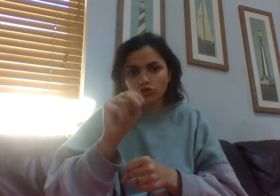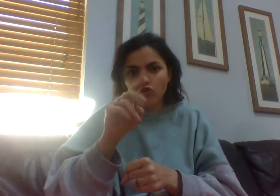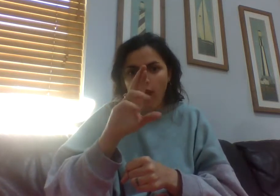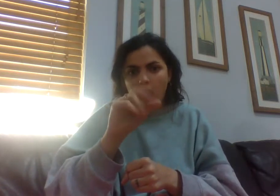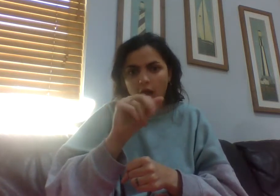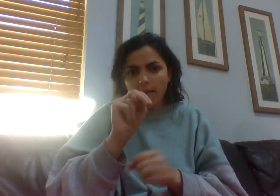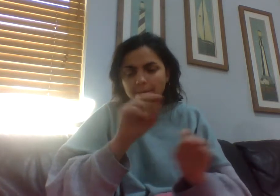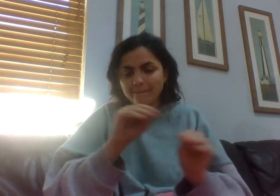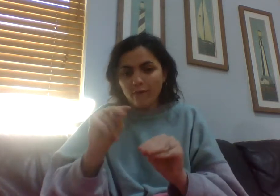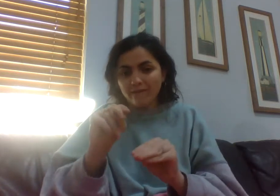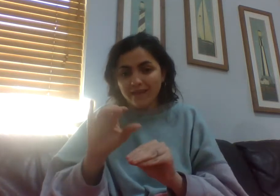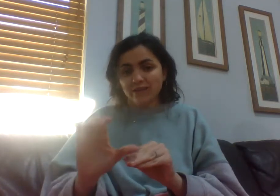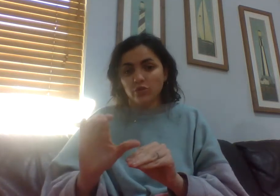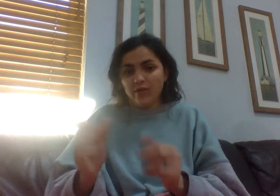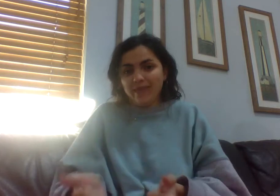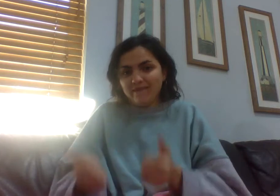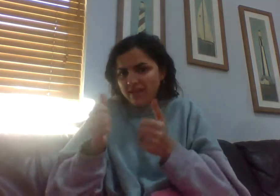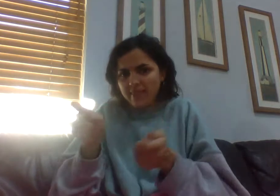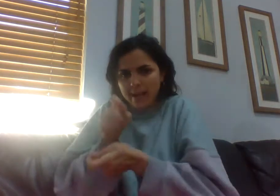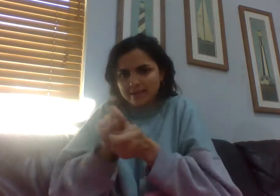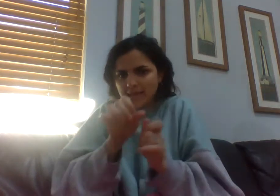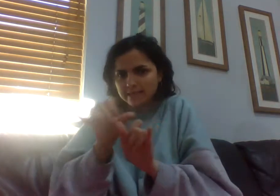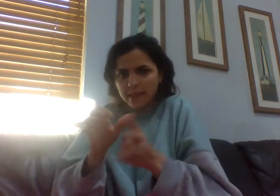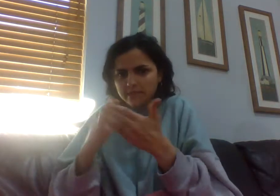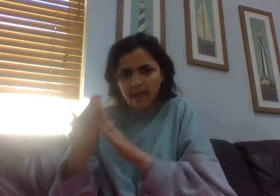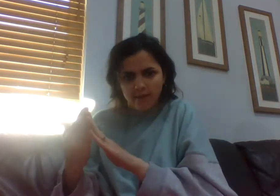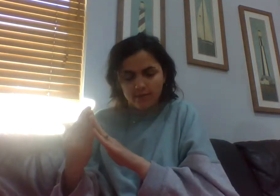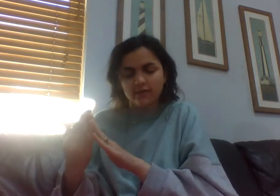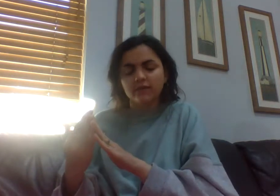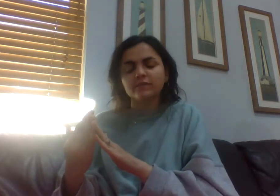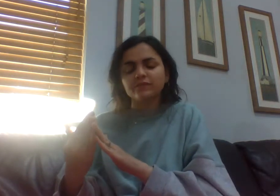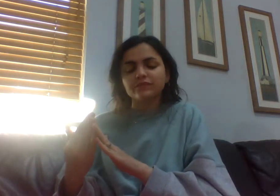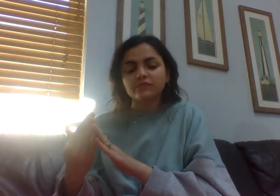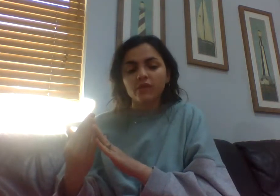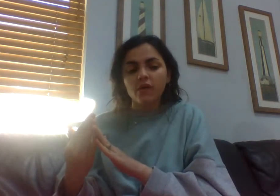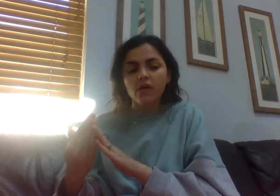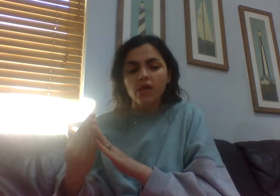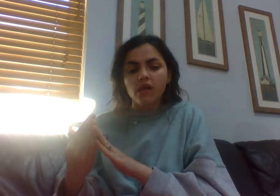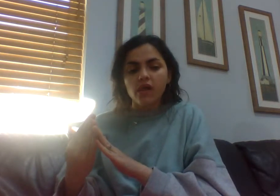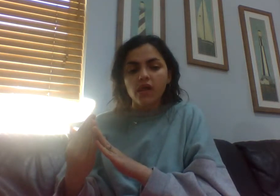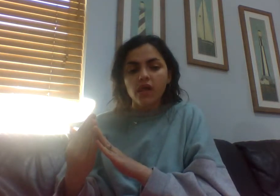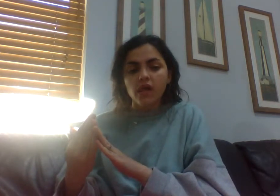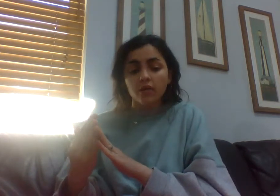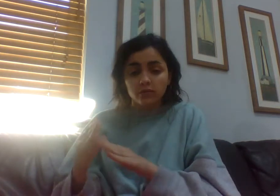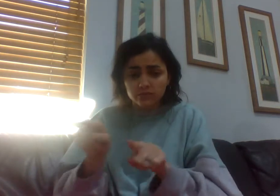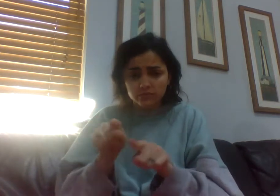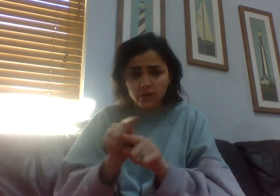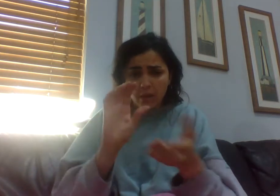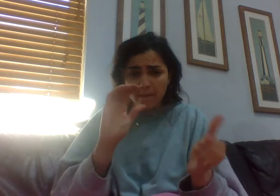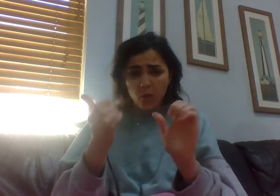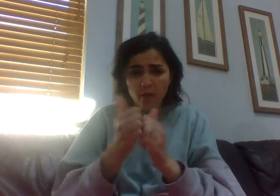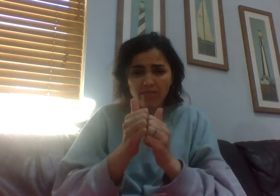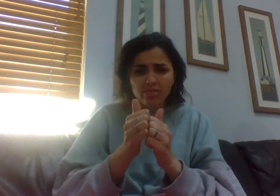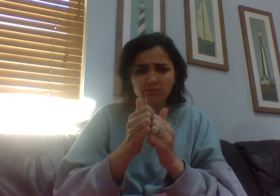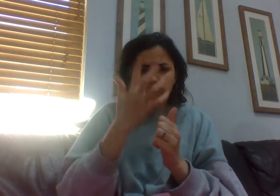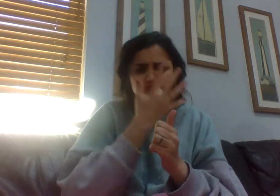exact same space. And first of all, remember, kind of compare this with those scenes of the South, those agricultural,